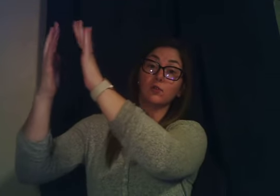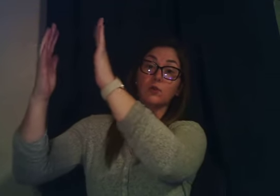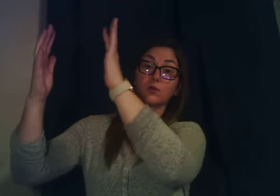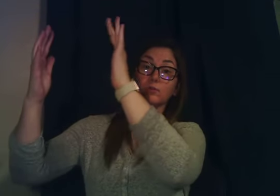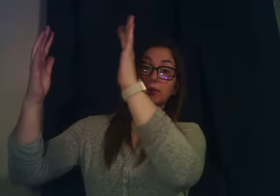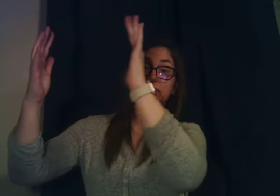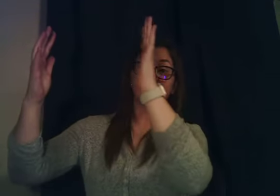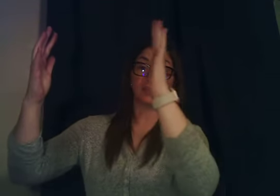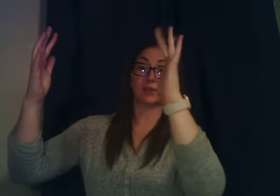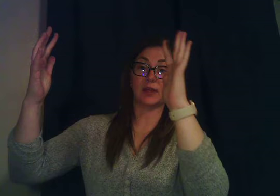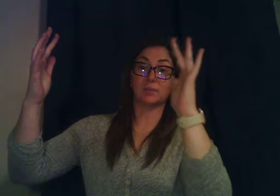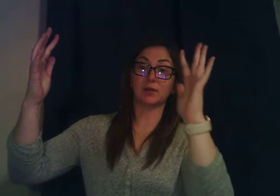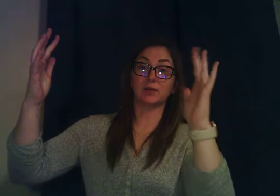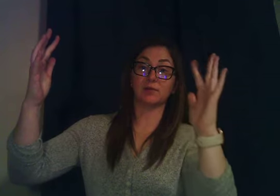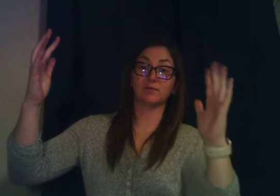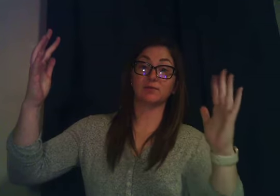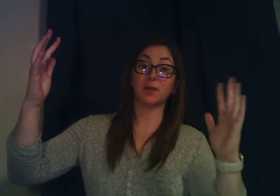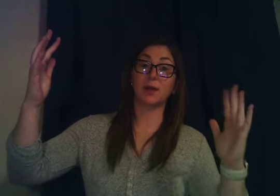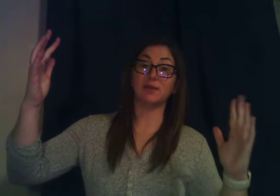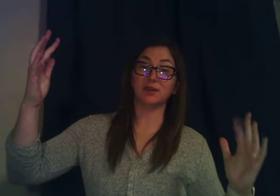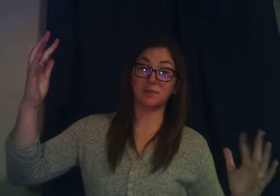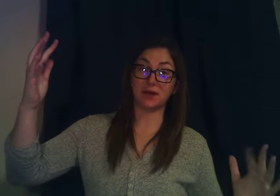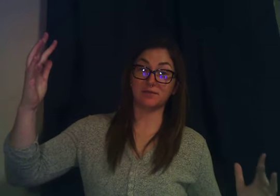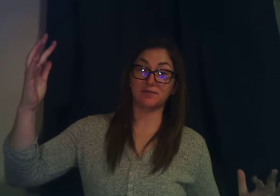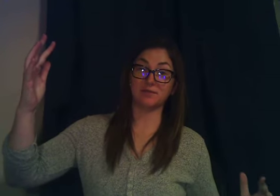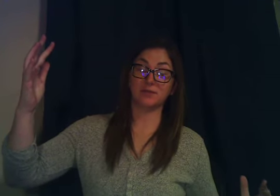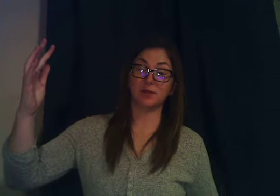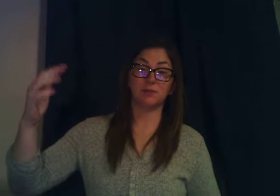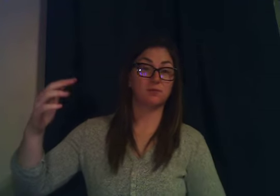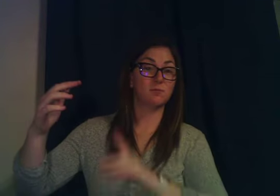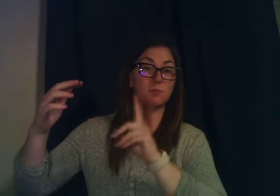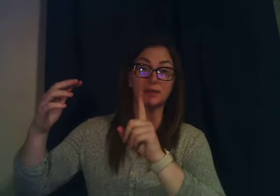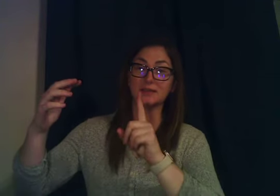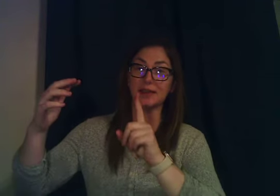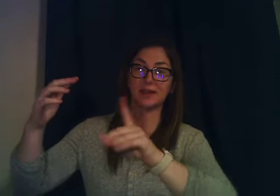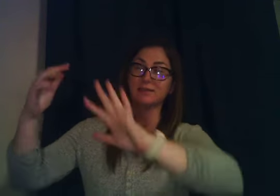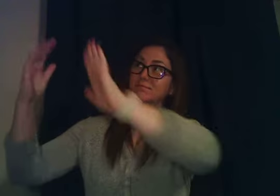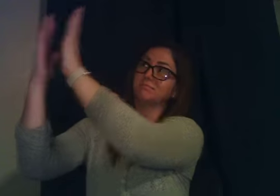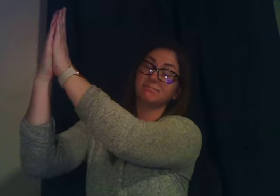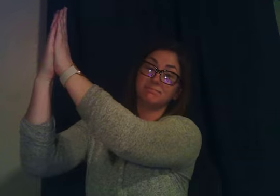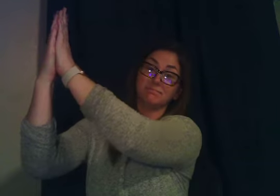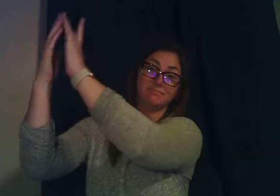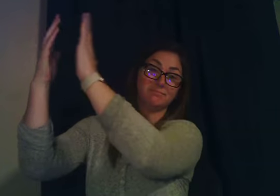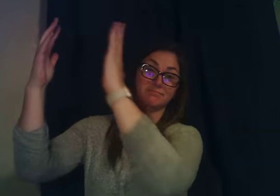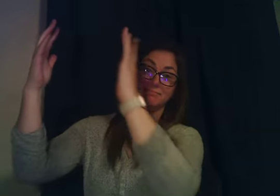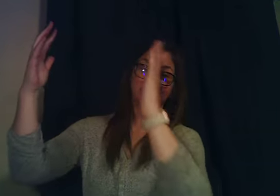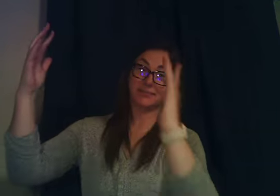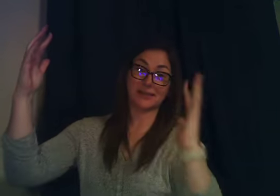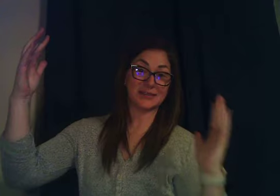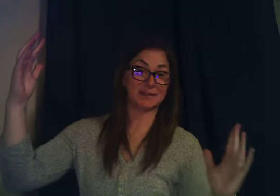Glories stream from heaven above. One sign. That's it.